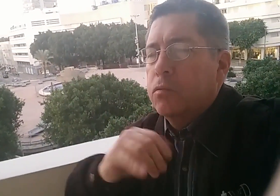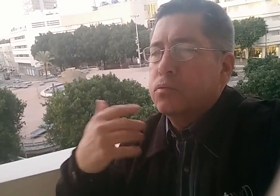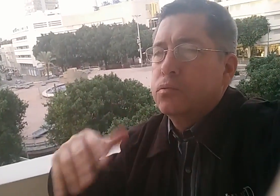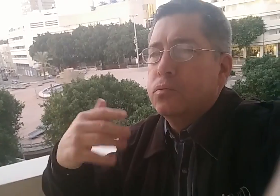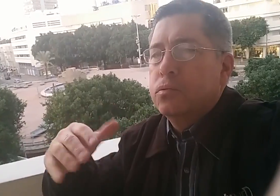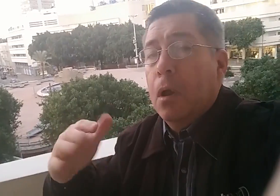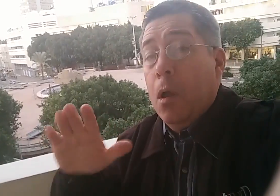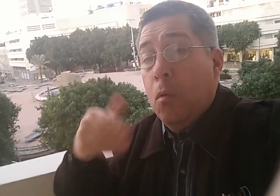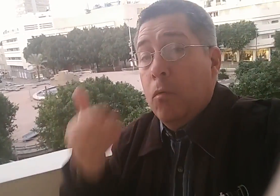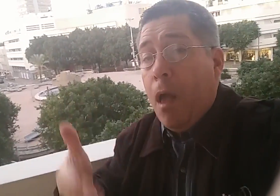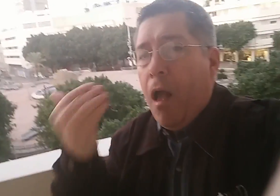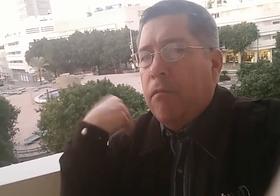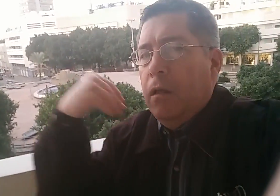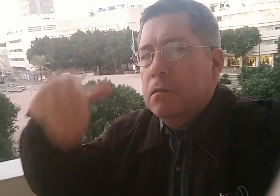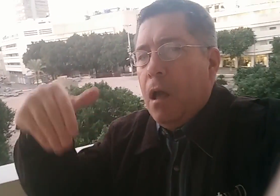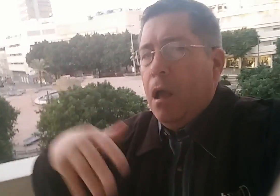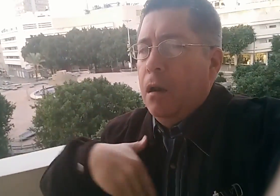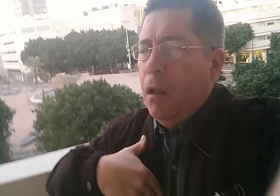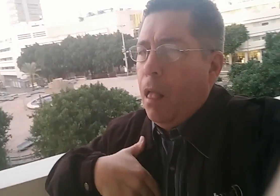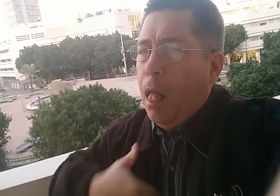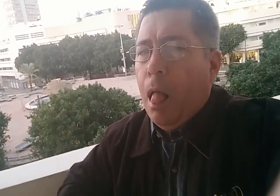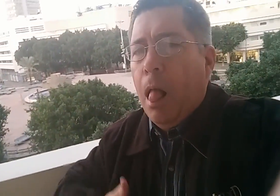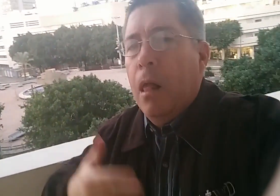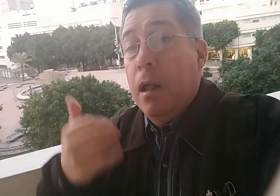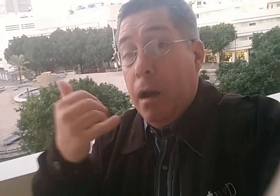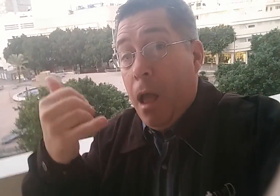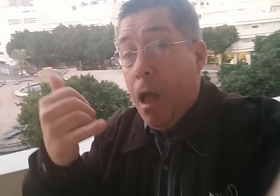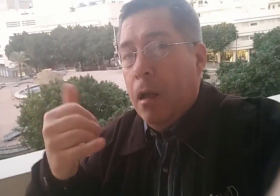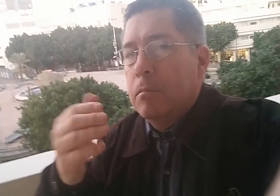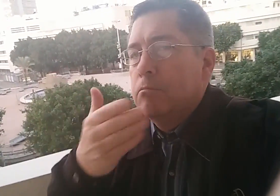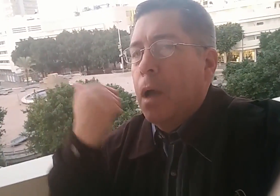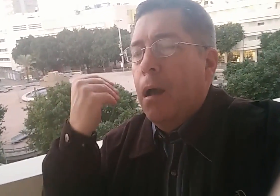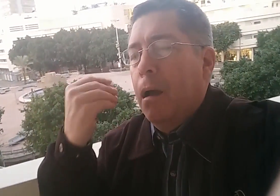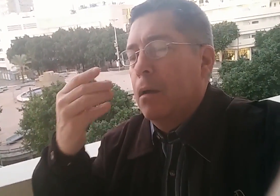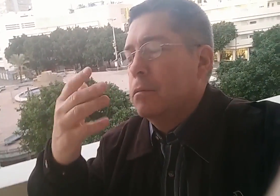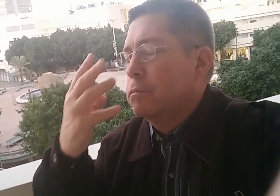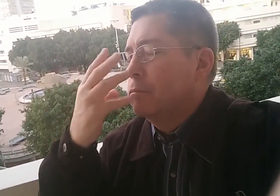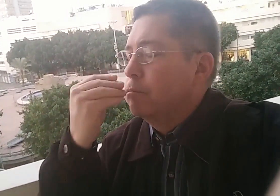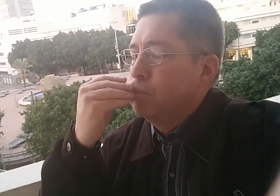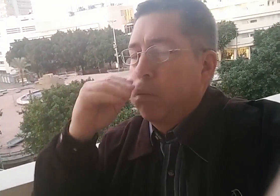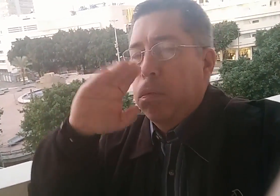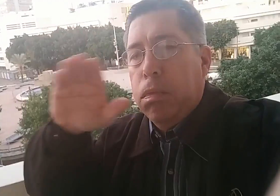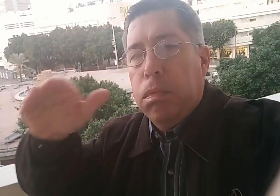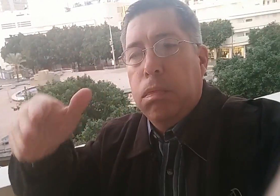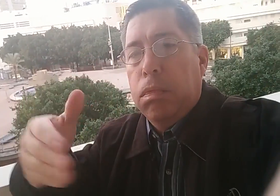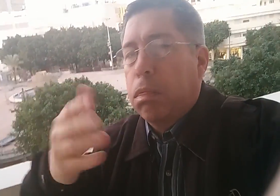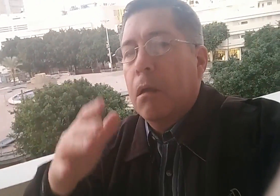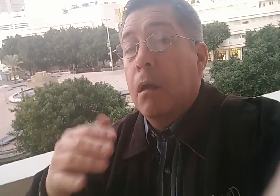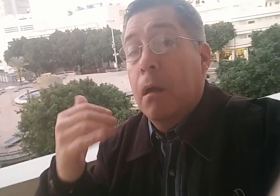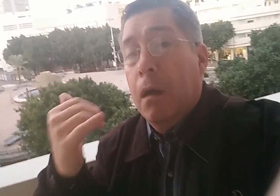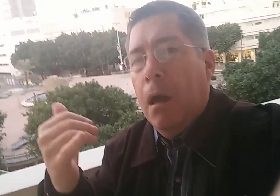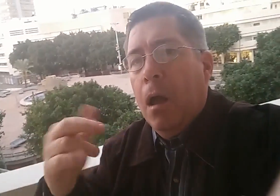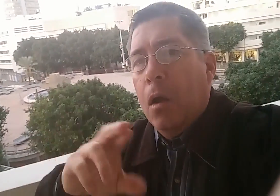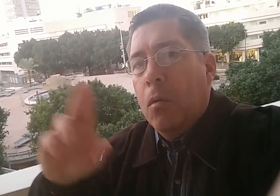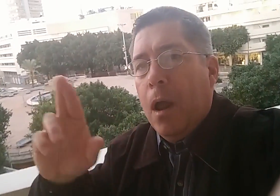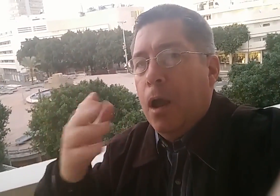Now we've woken up in Israel. We arrived last night, and I had a good night's